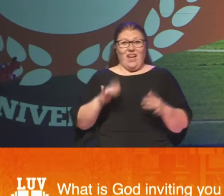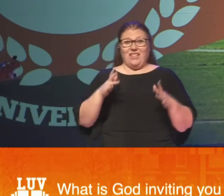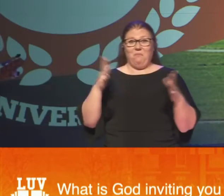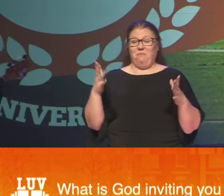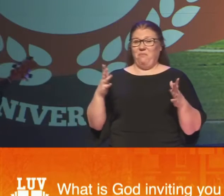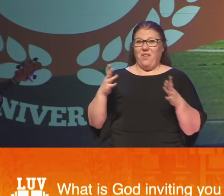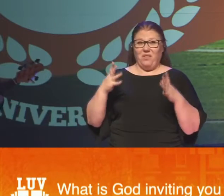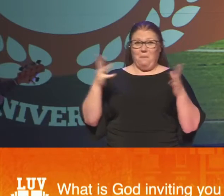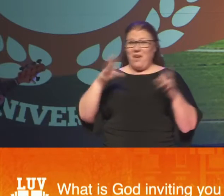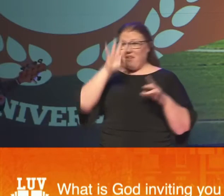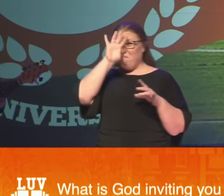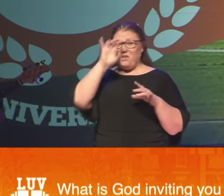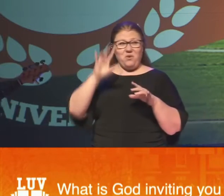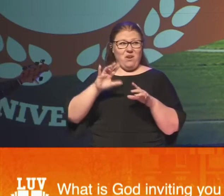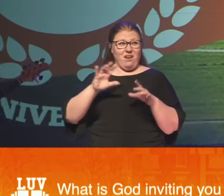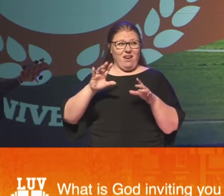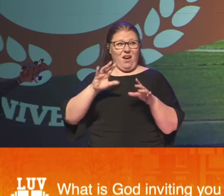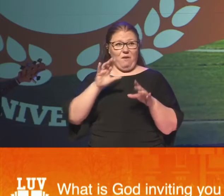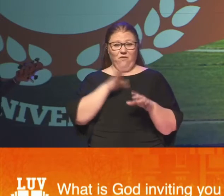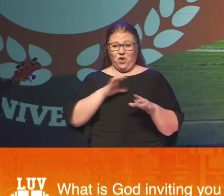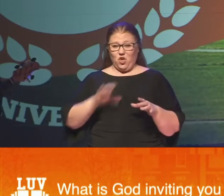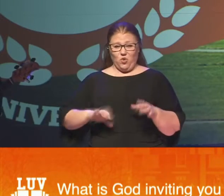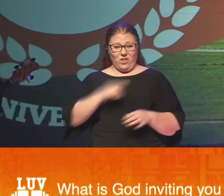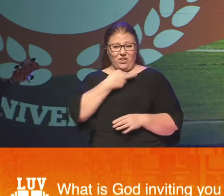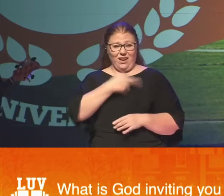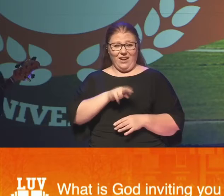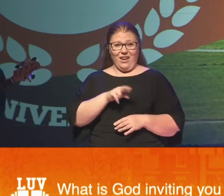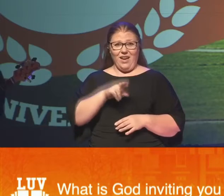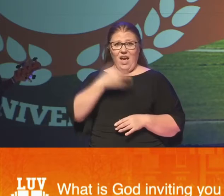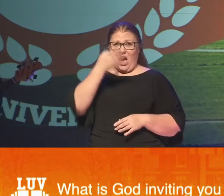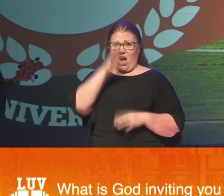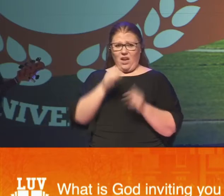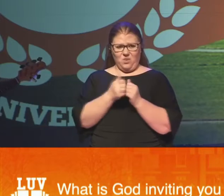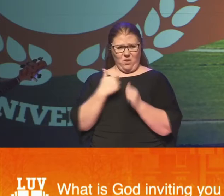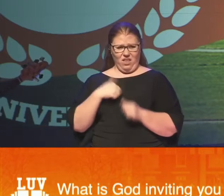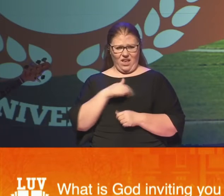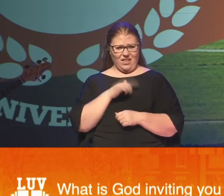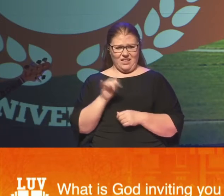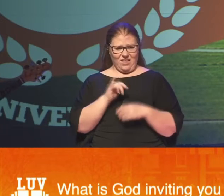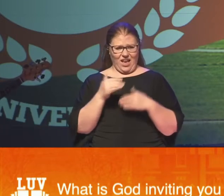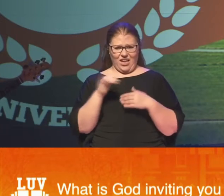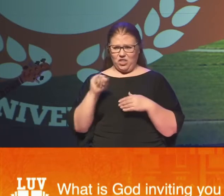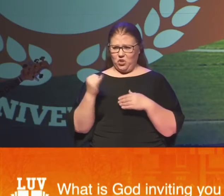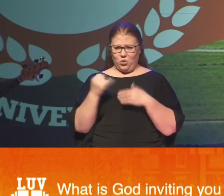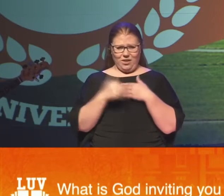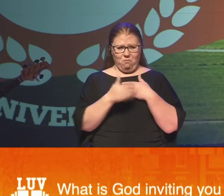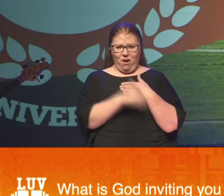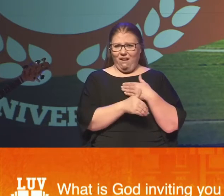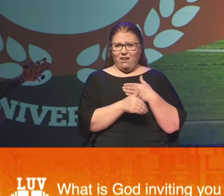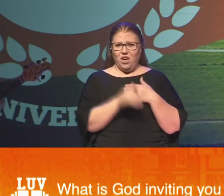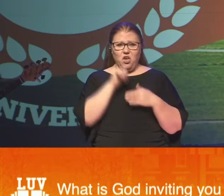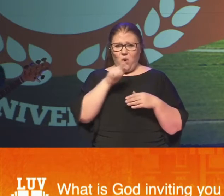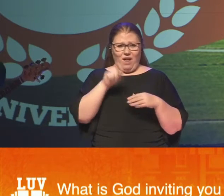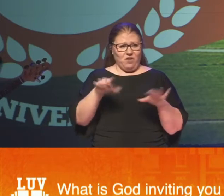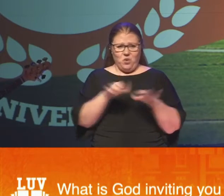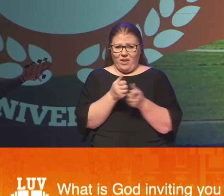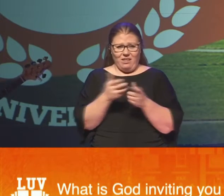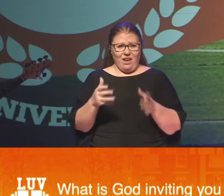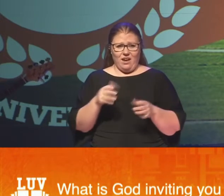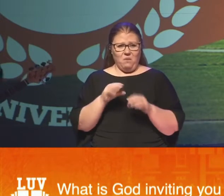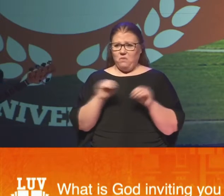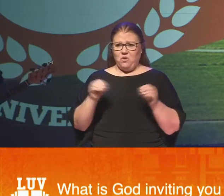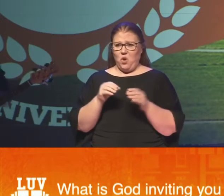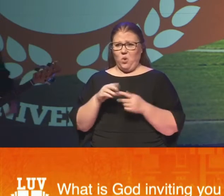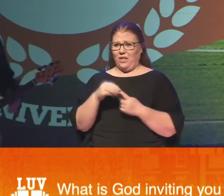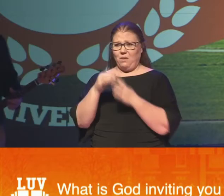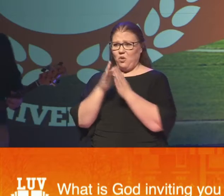Christianity, because it says that God is as present as juice and bread. That's it. There's no hoops to jump through. There's no special prayers to